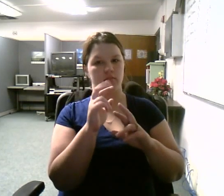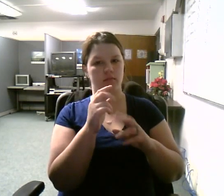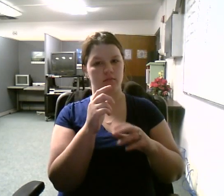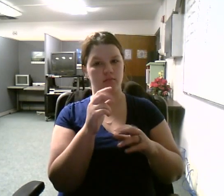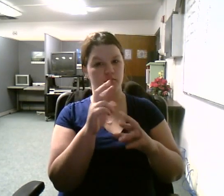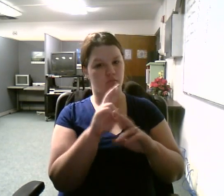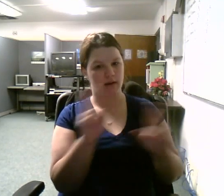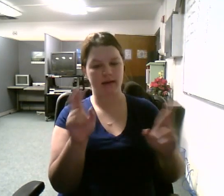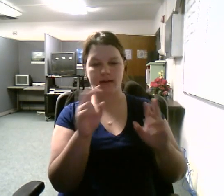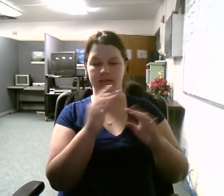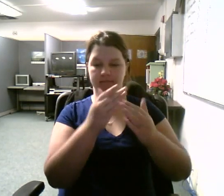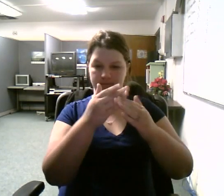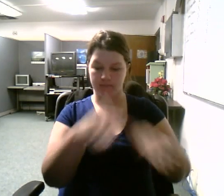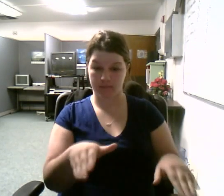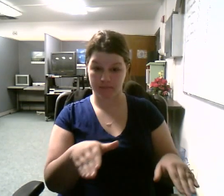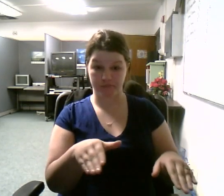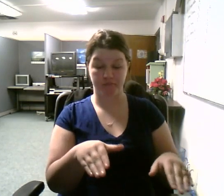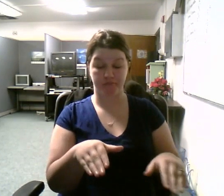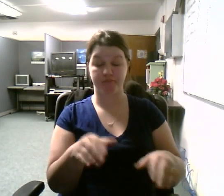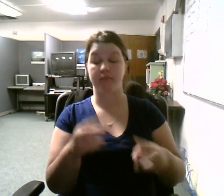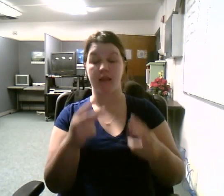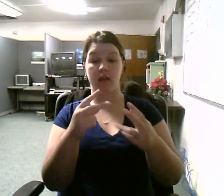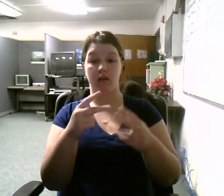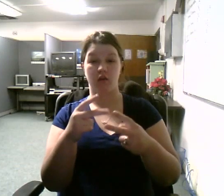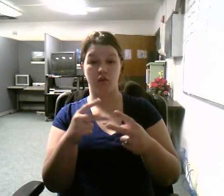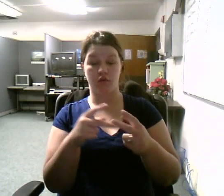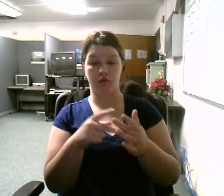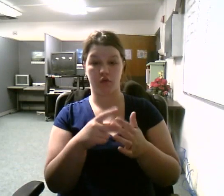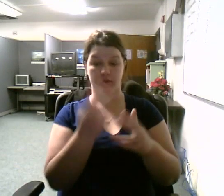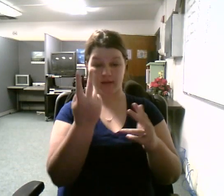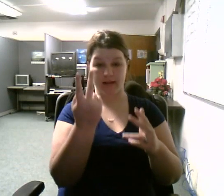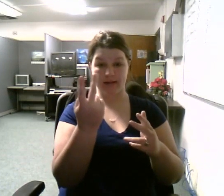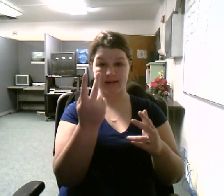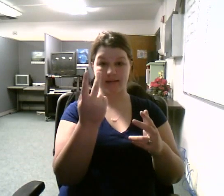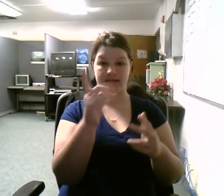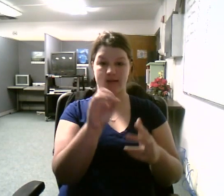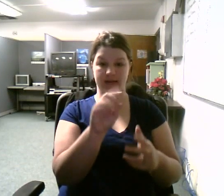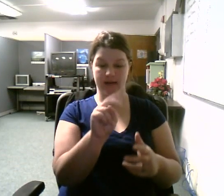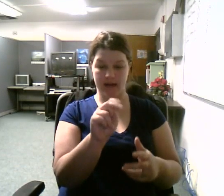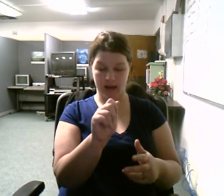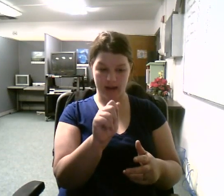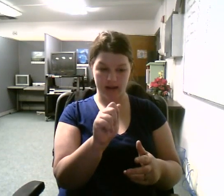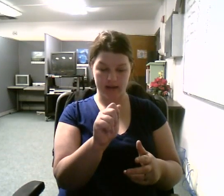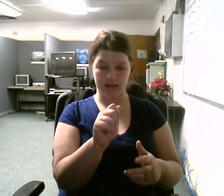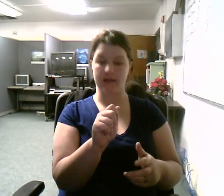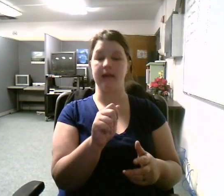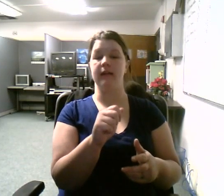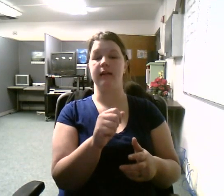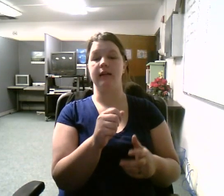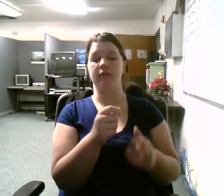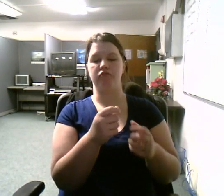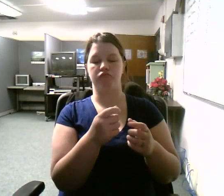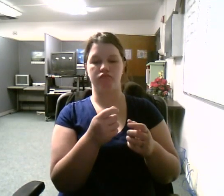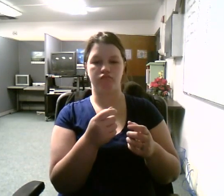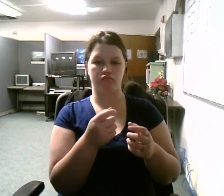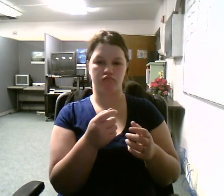duplicate DNA. It needs to get certain pieces in the right position. And generally, it prepares the cell for the